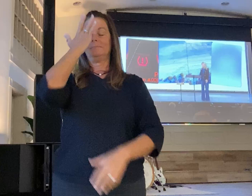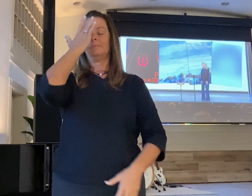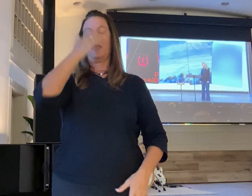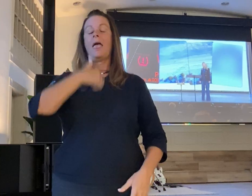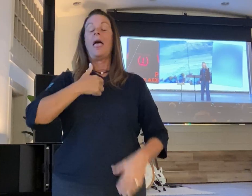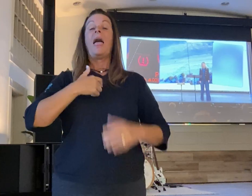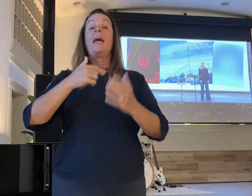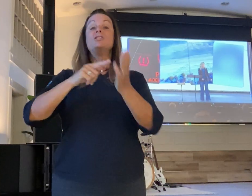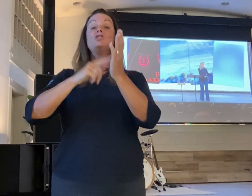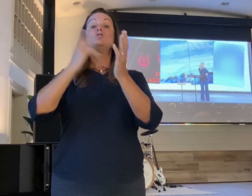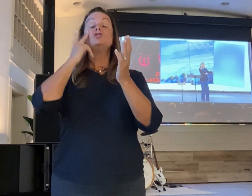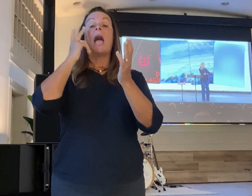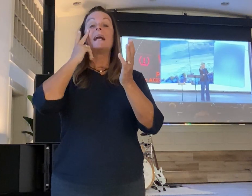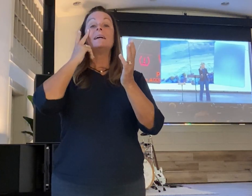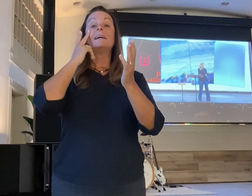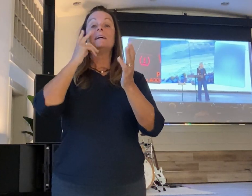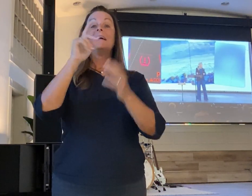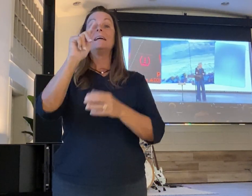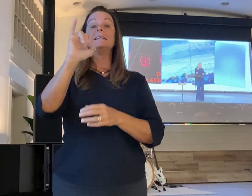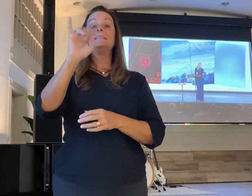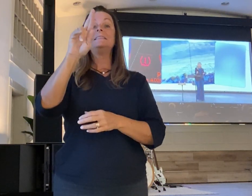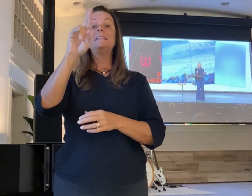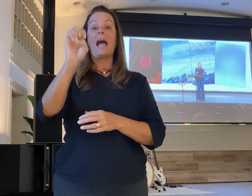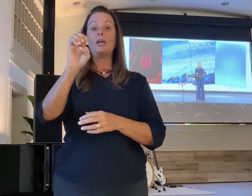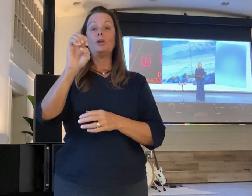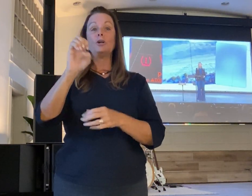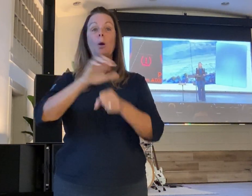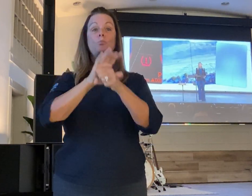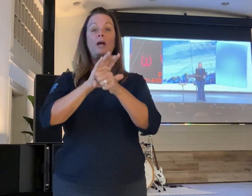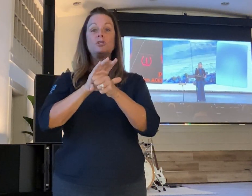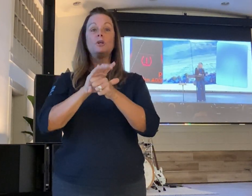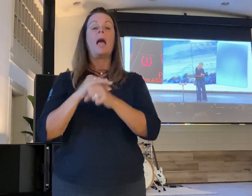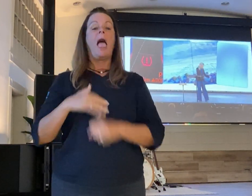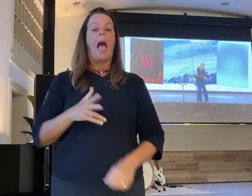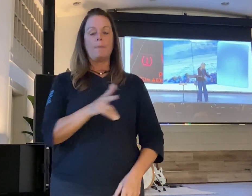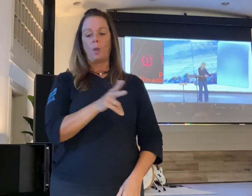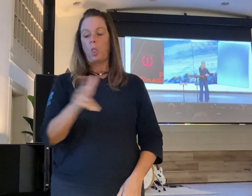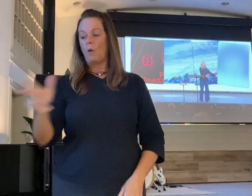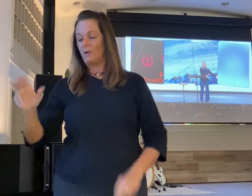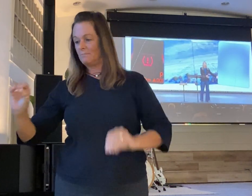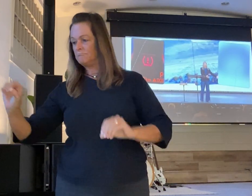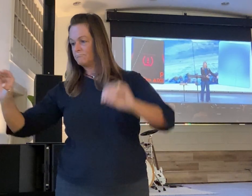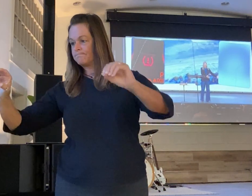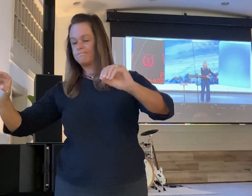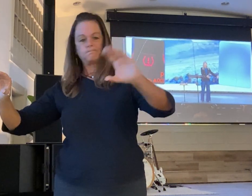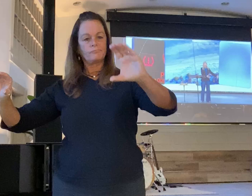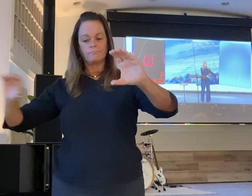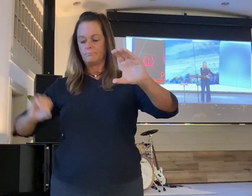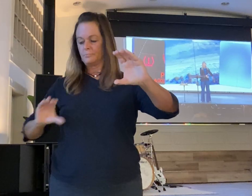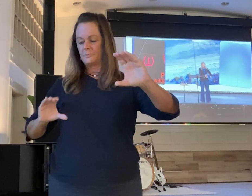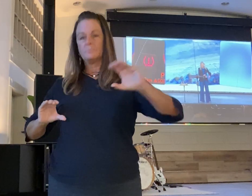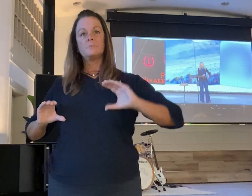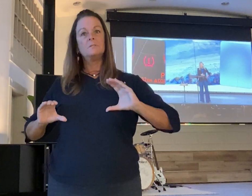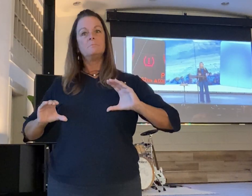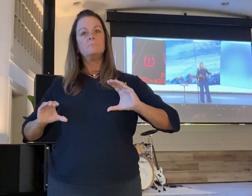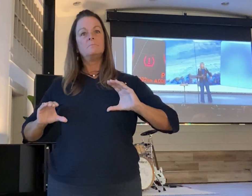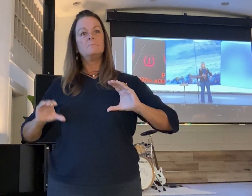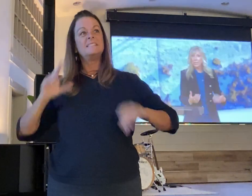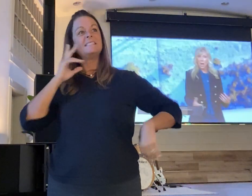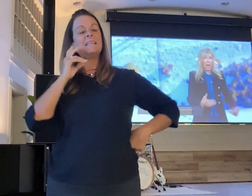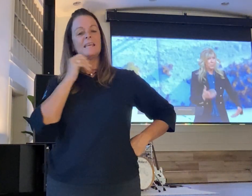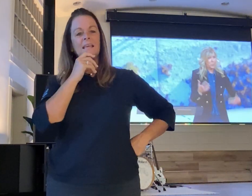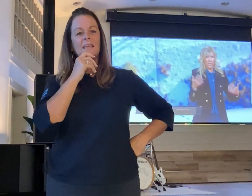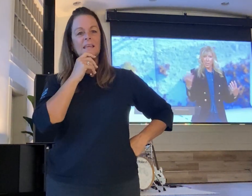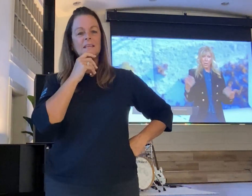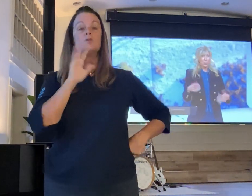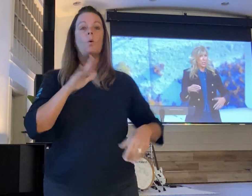And so the first time it showed up, I'm like, I'm pulling over to the side of the road. As soon as I can, I get out, I check my tire, it looks okay. But then I